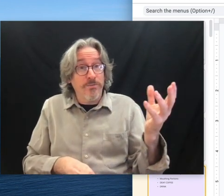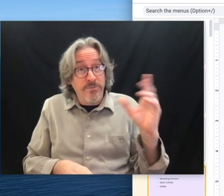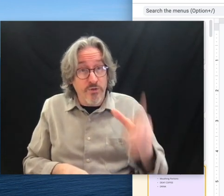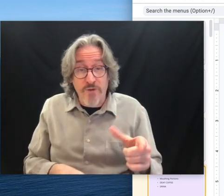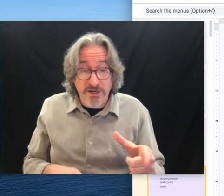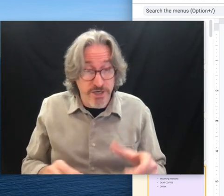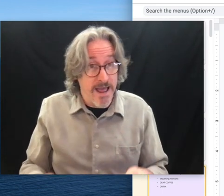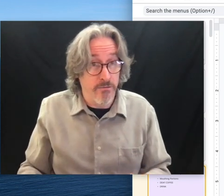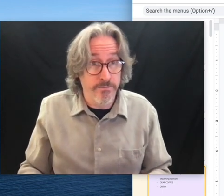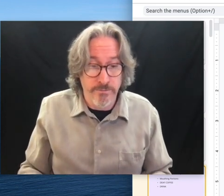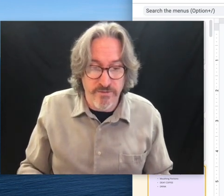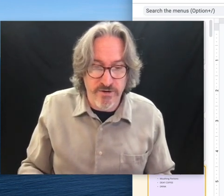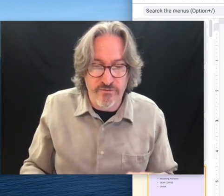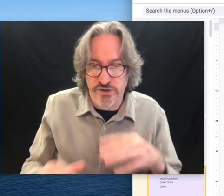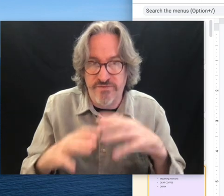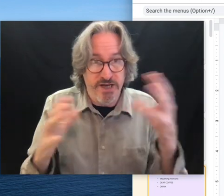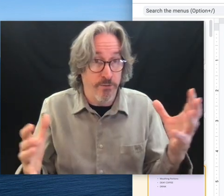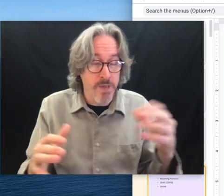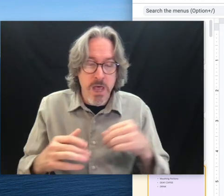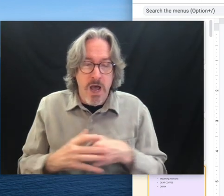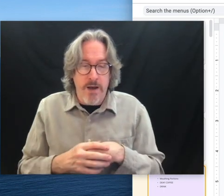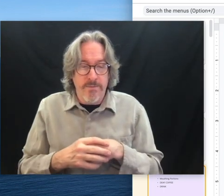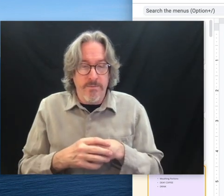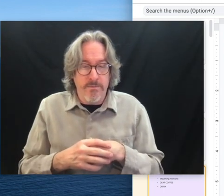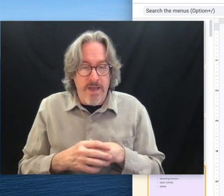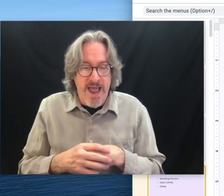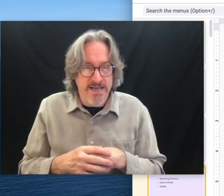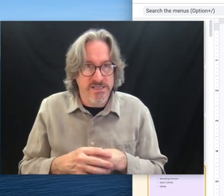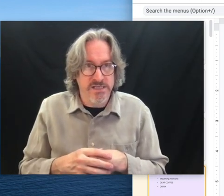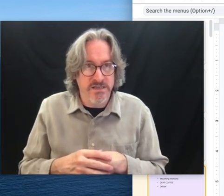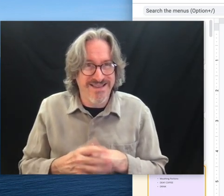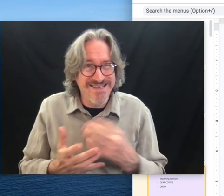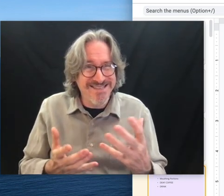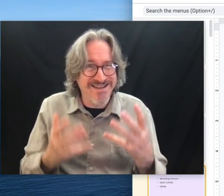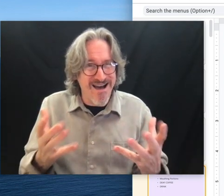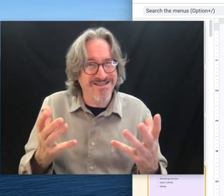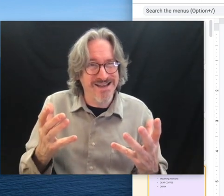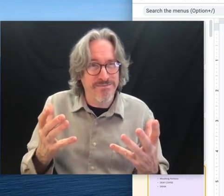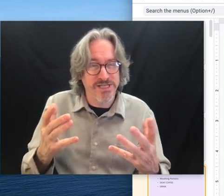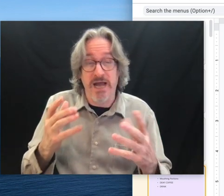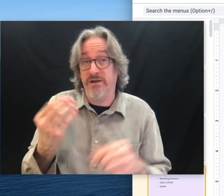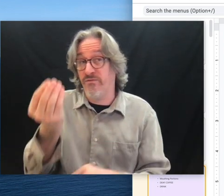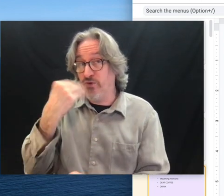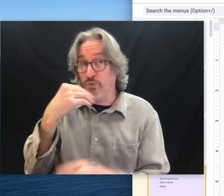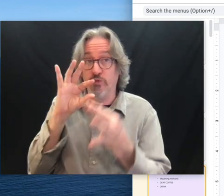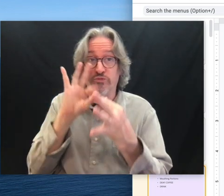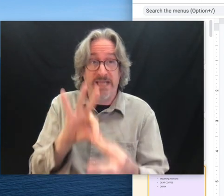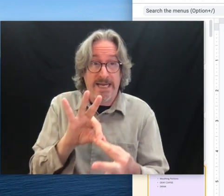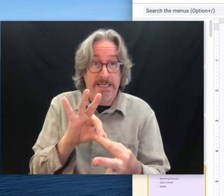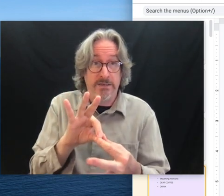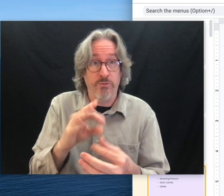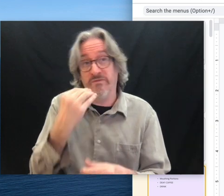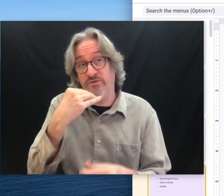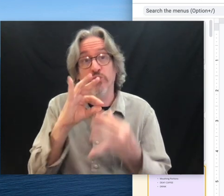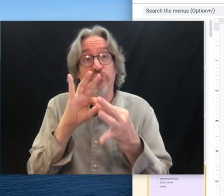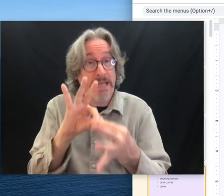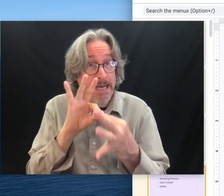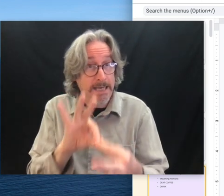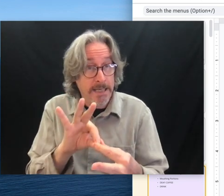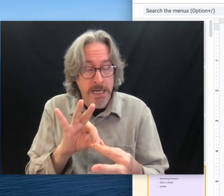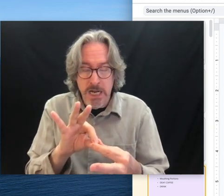Okay, so the rationale, the very first video, has this concept sign, food related or